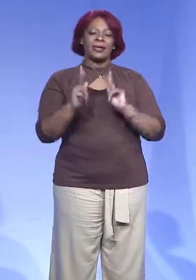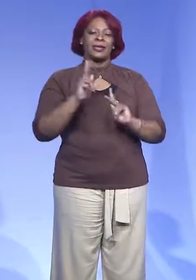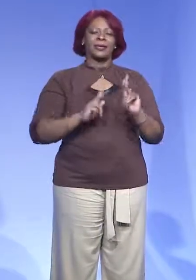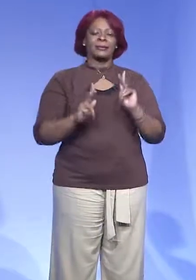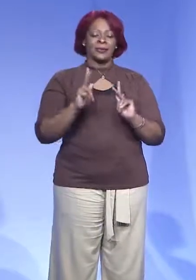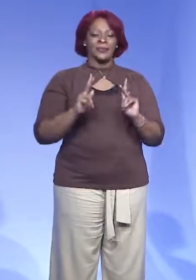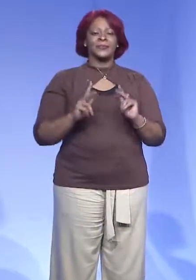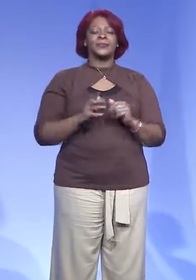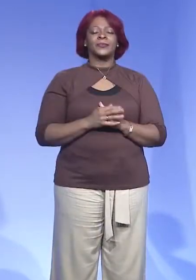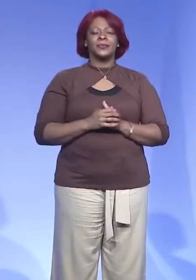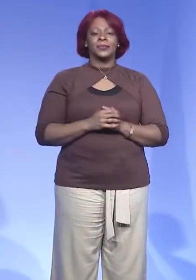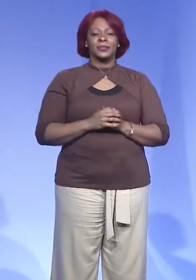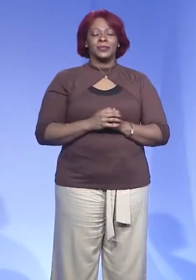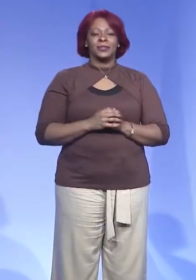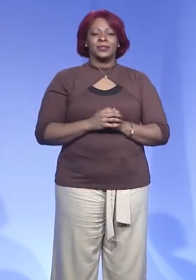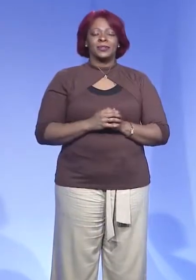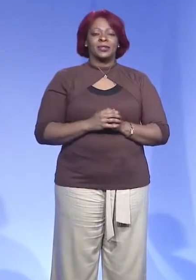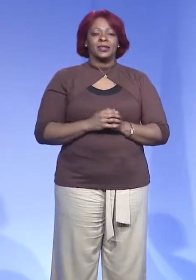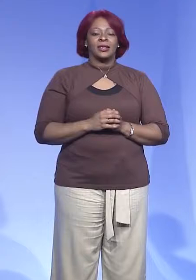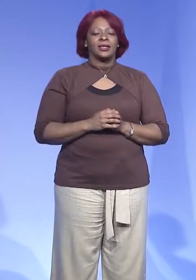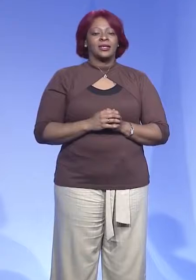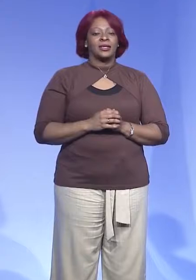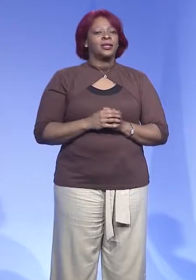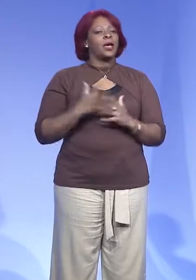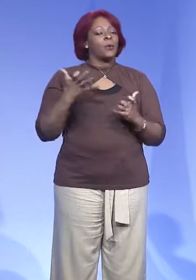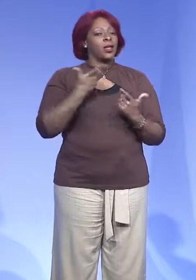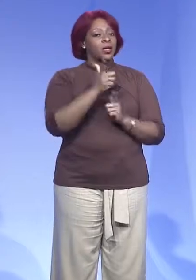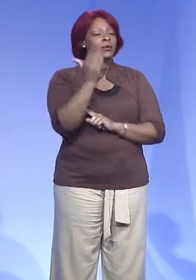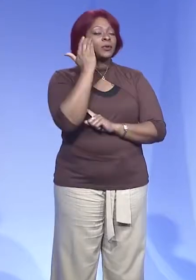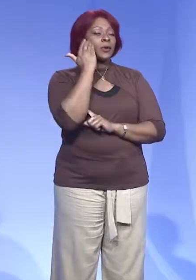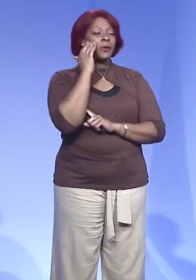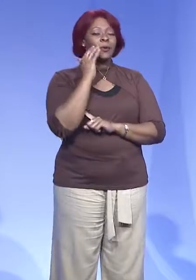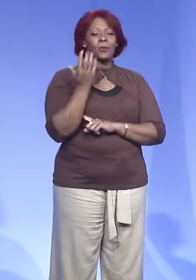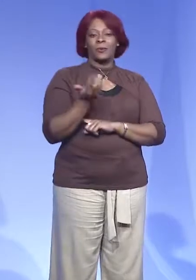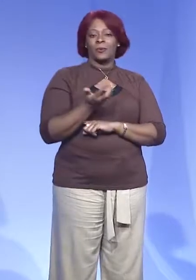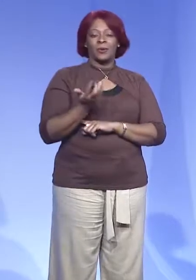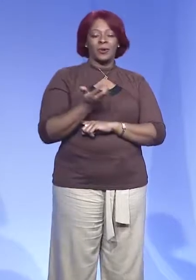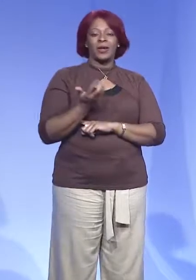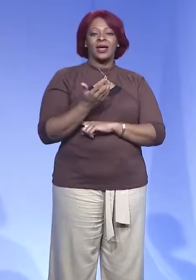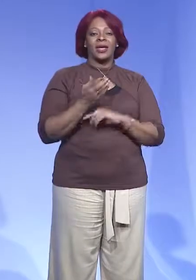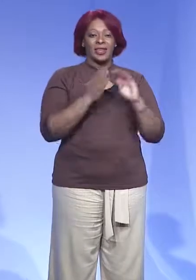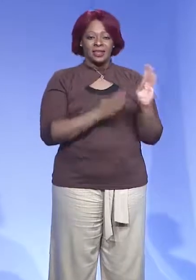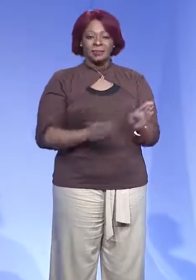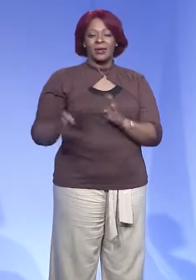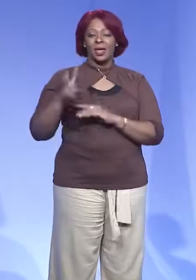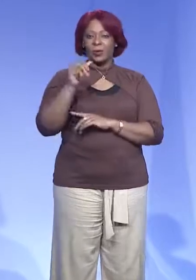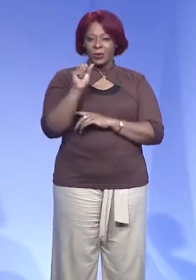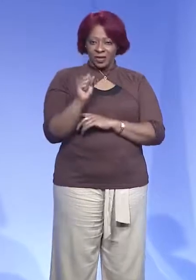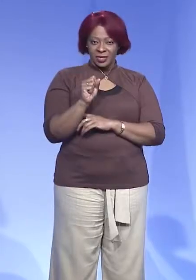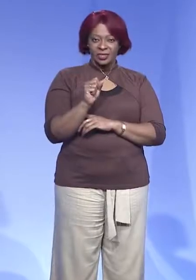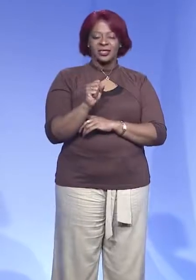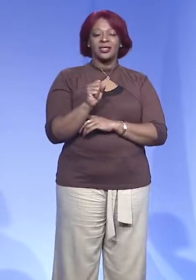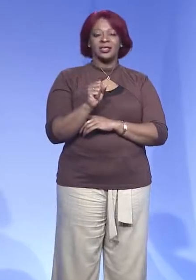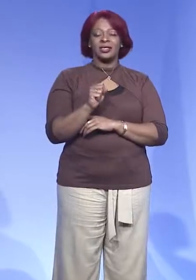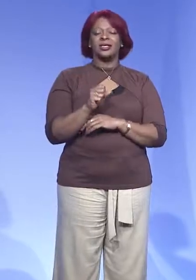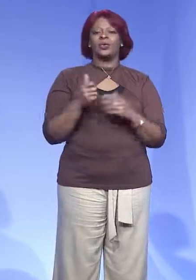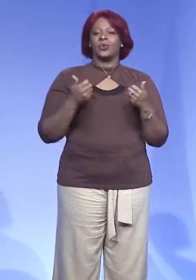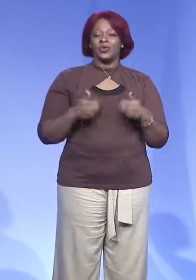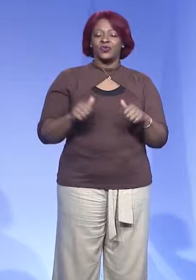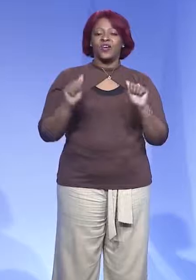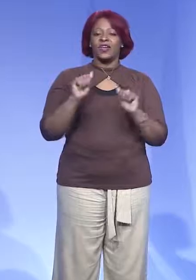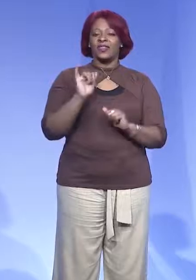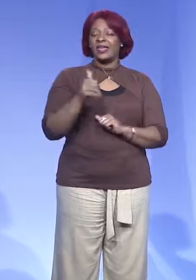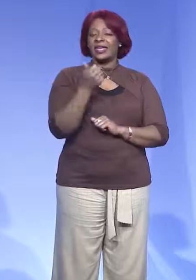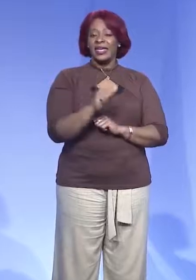Now, I will tell you, I want you to know that what the plan was, what was attempted was